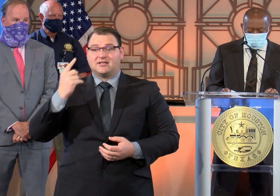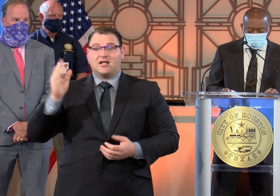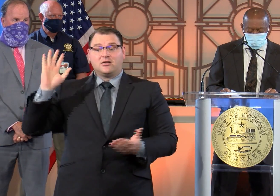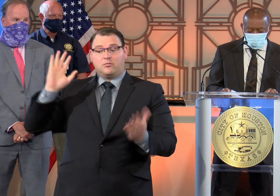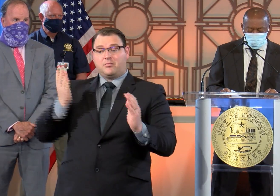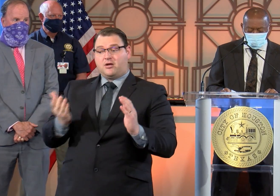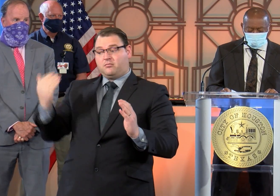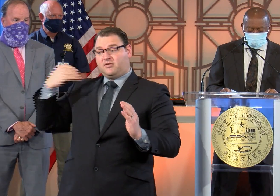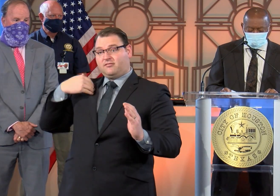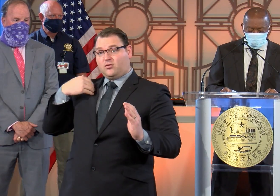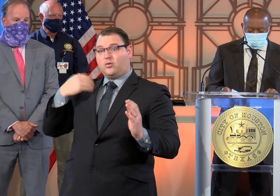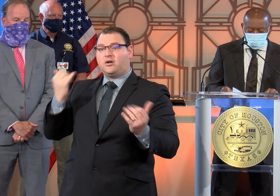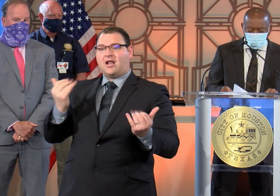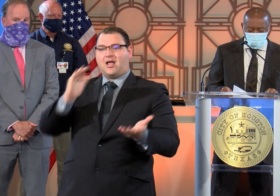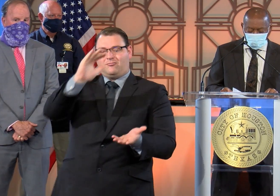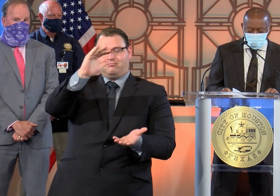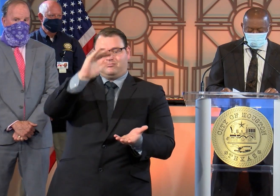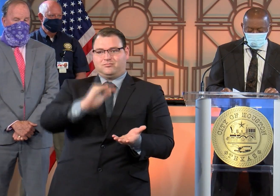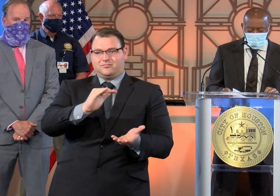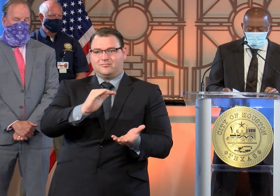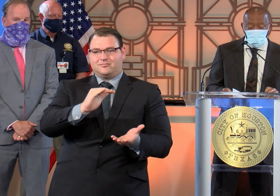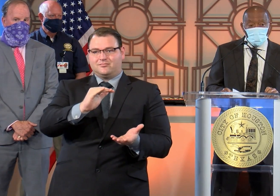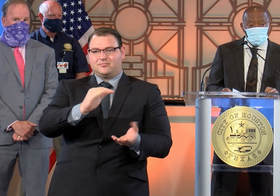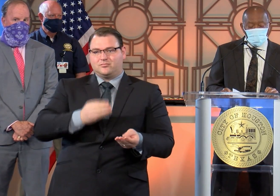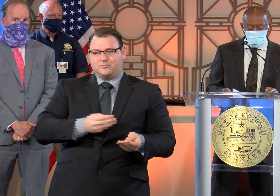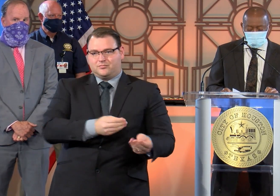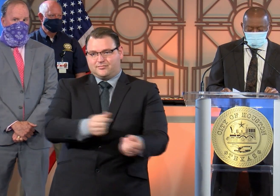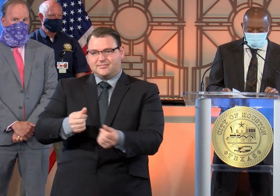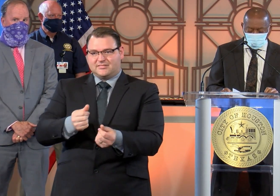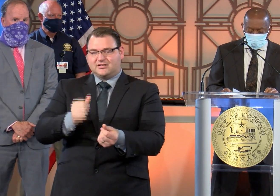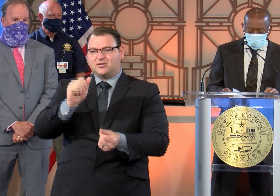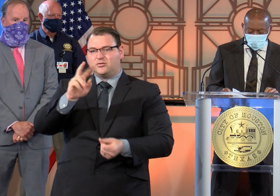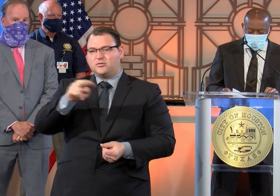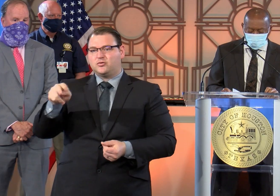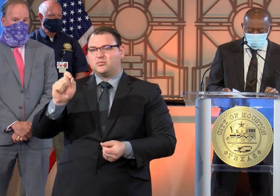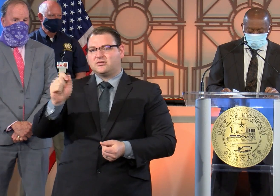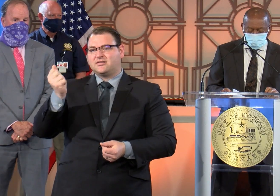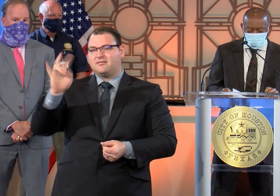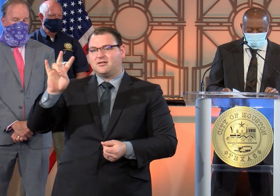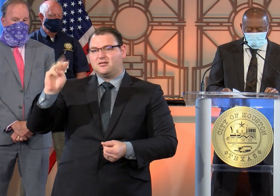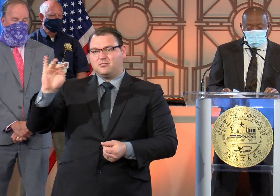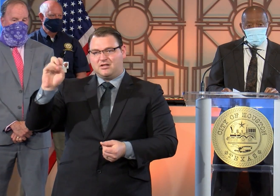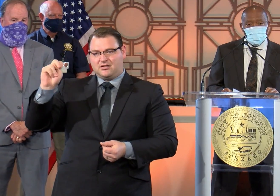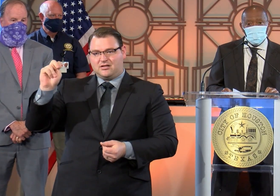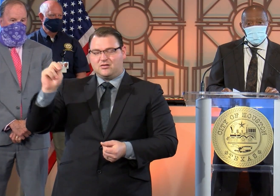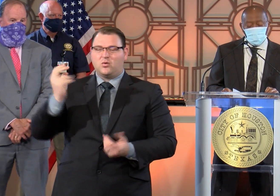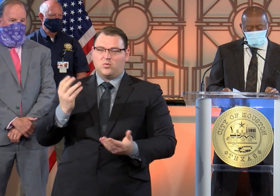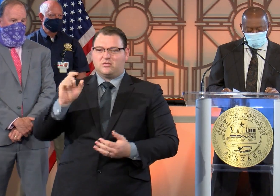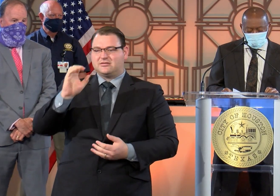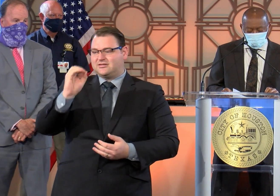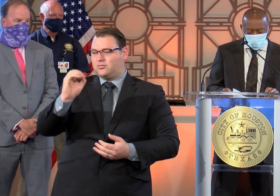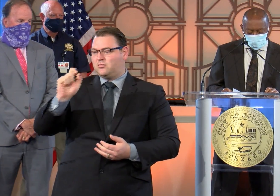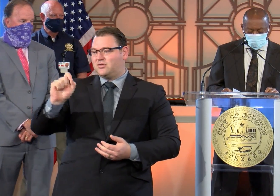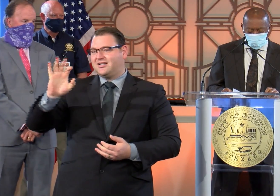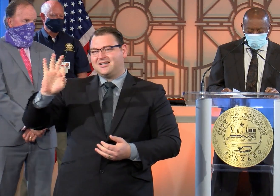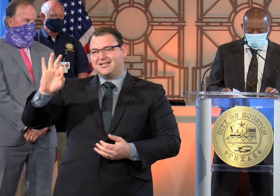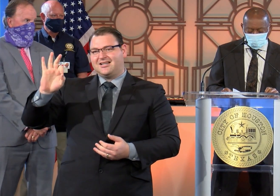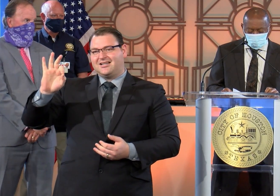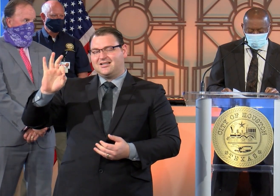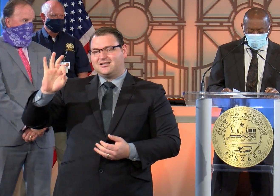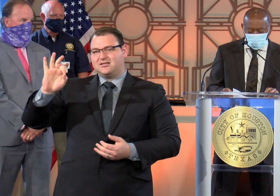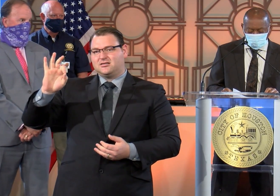by $22.17 million, or 0.09%, from the